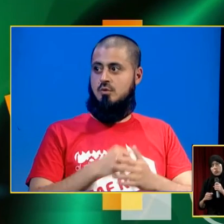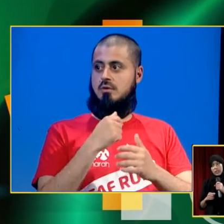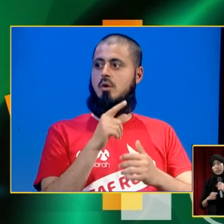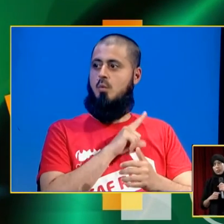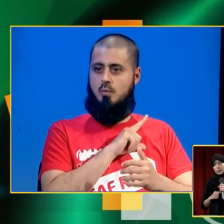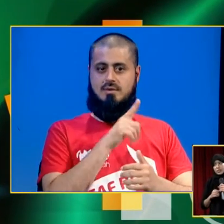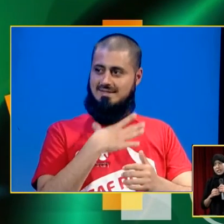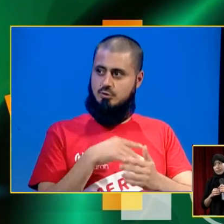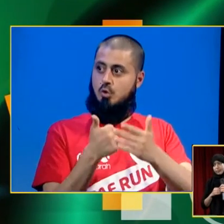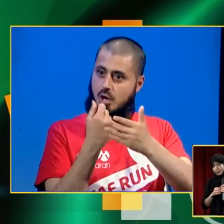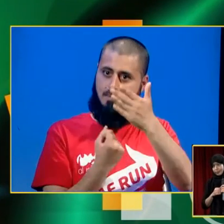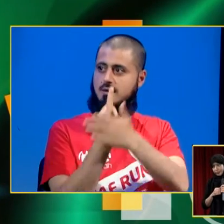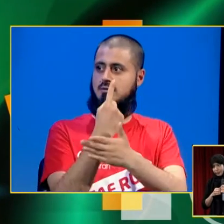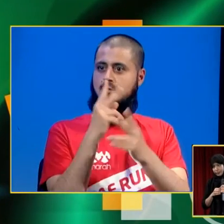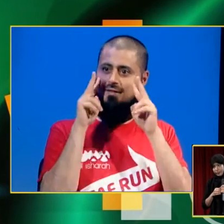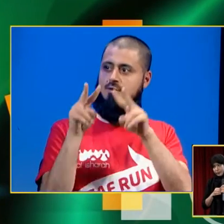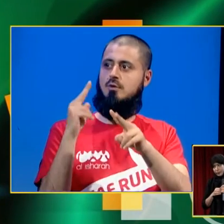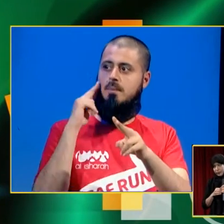It's a really good opportunity.